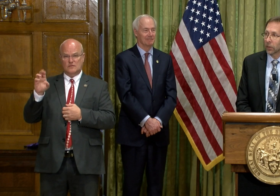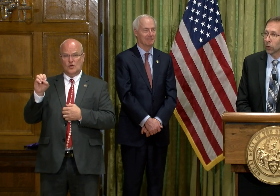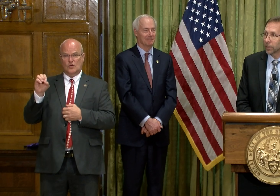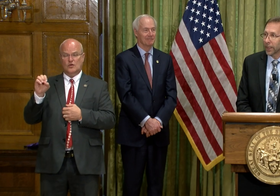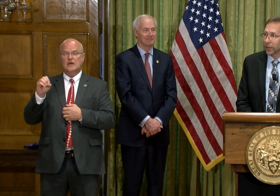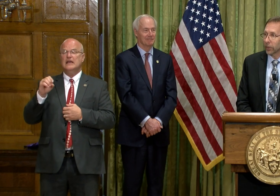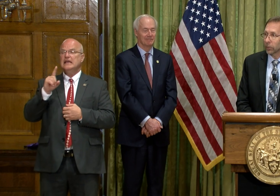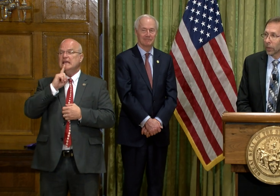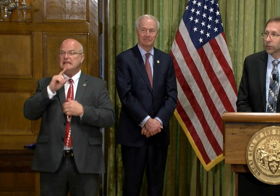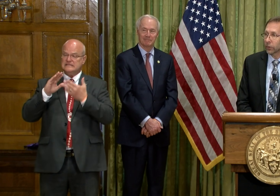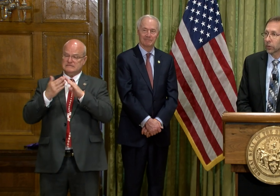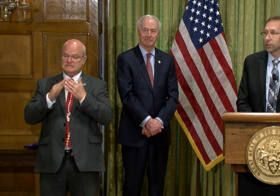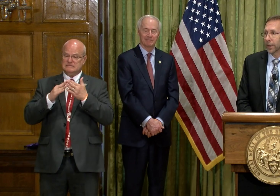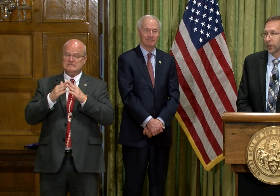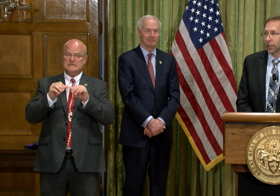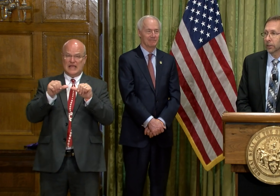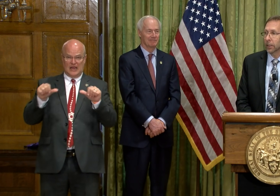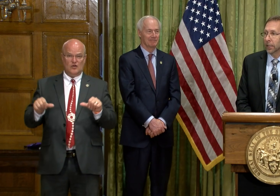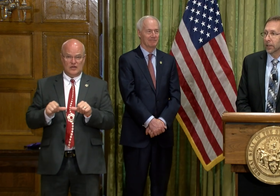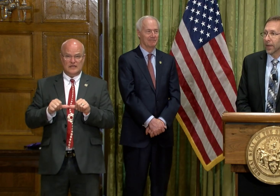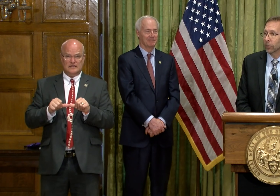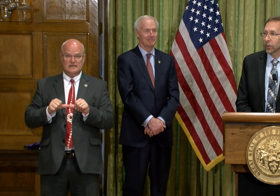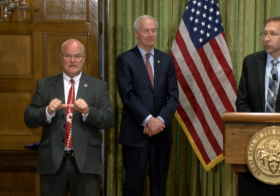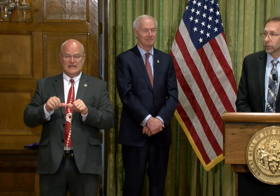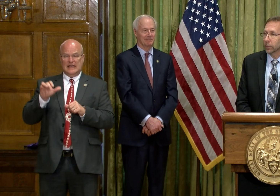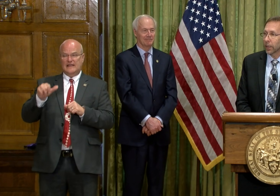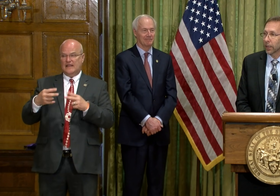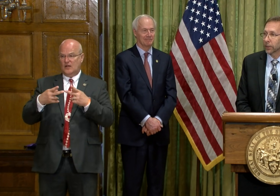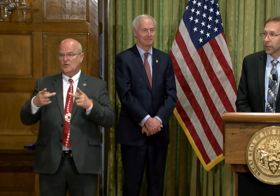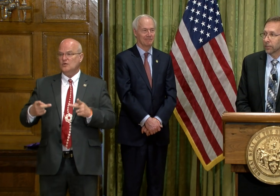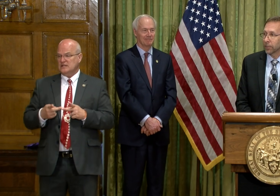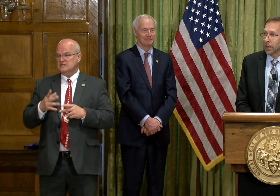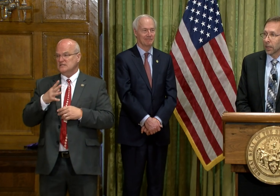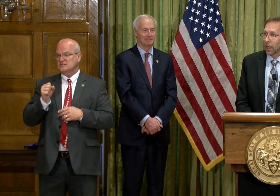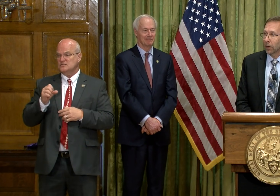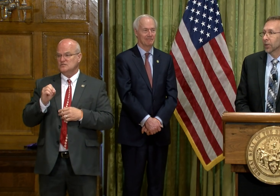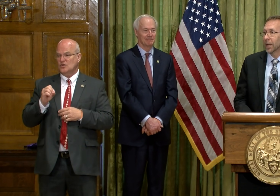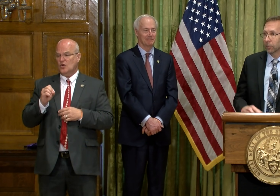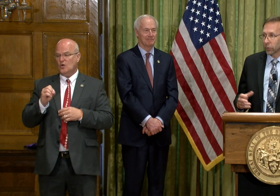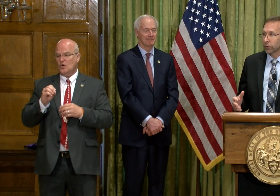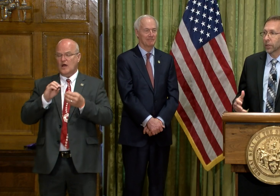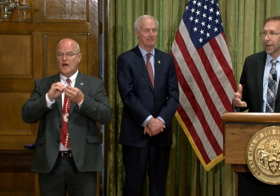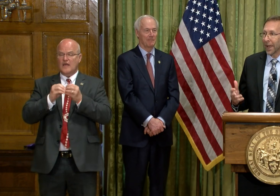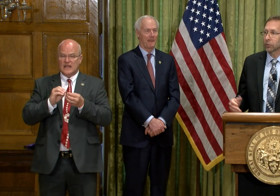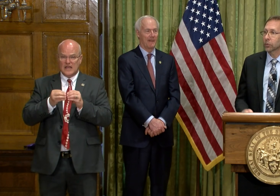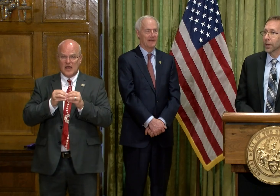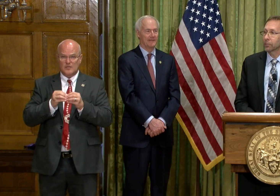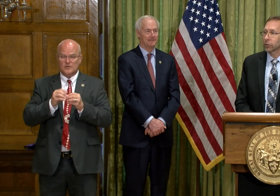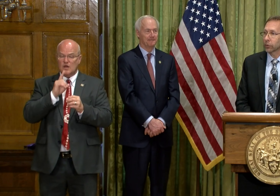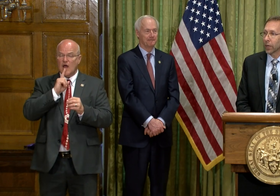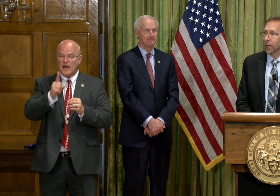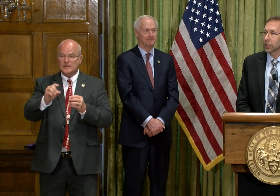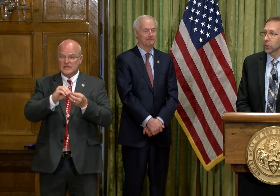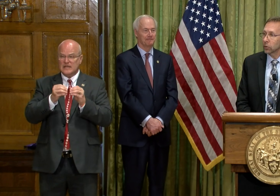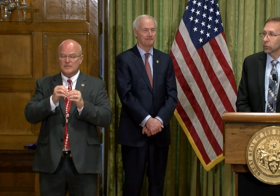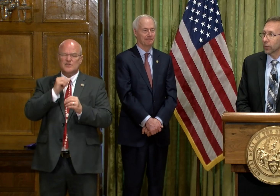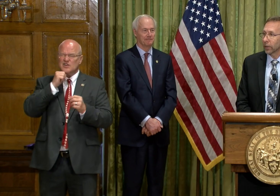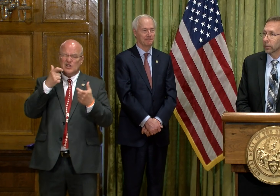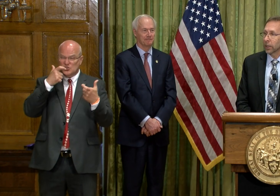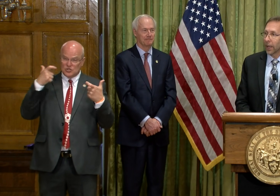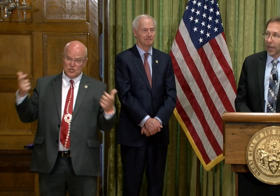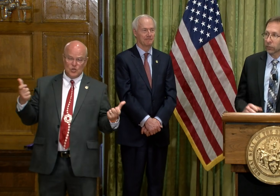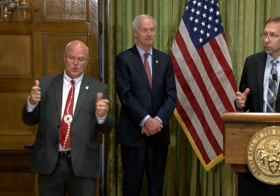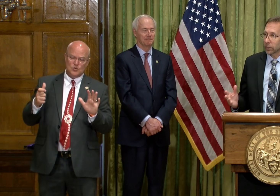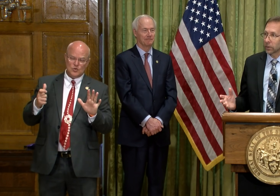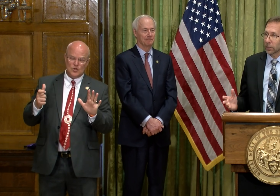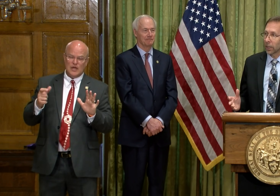an urban area, relatively urban area in that region, and The numbers, the absolute numbers are not huge